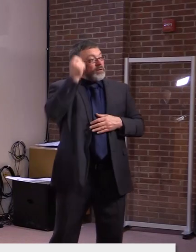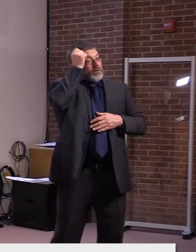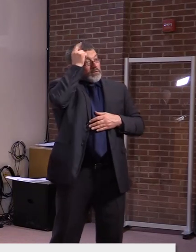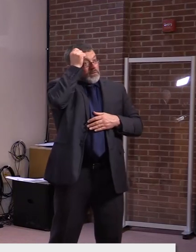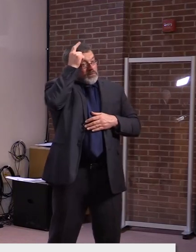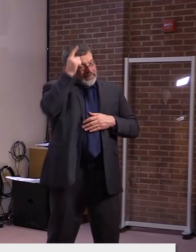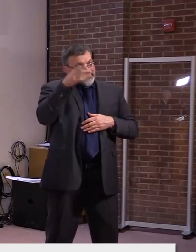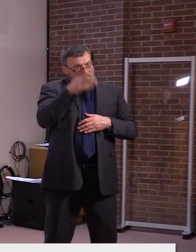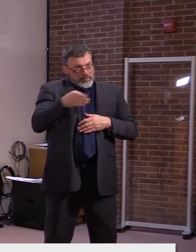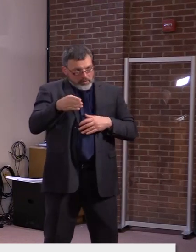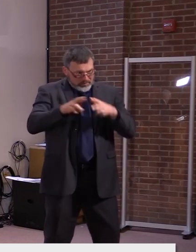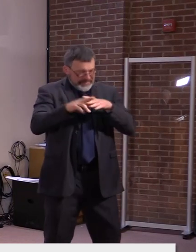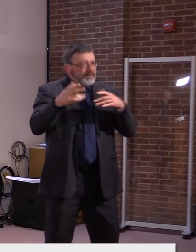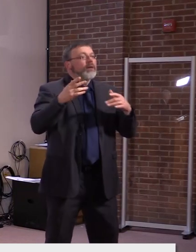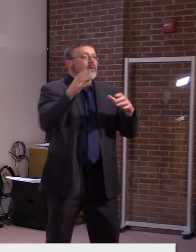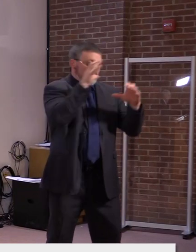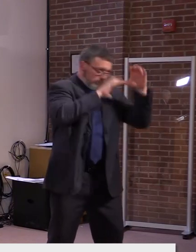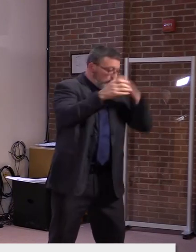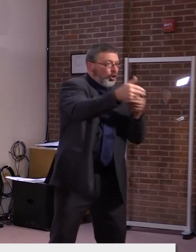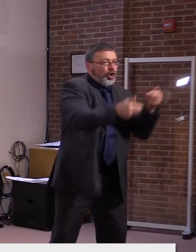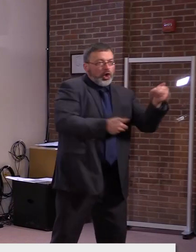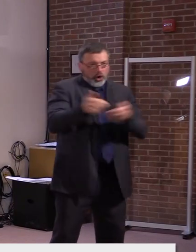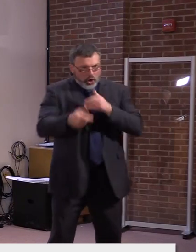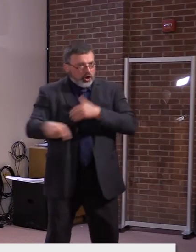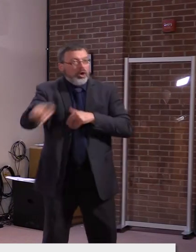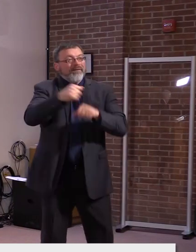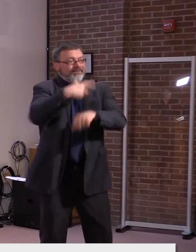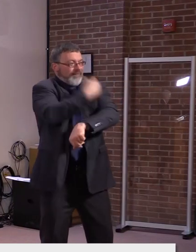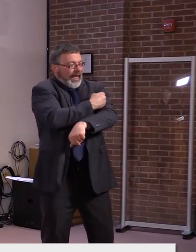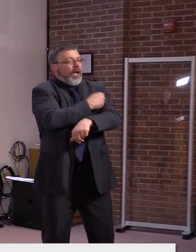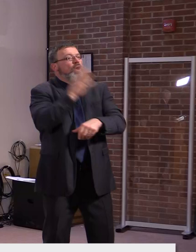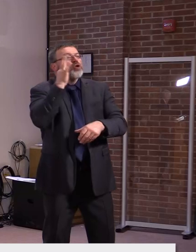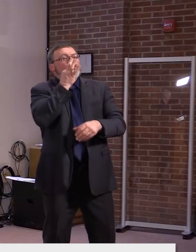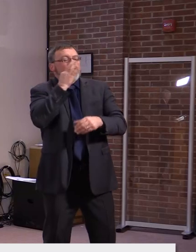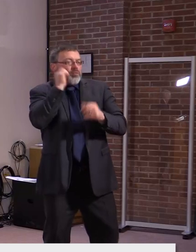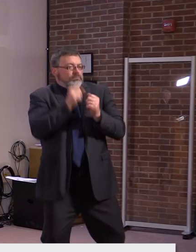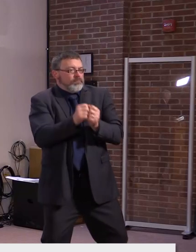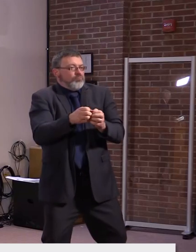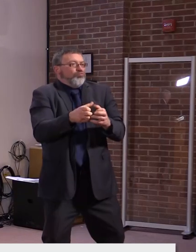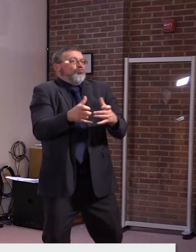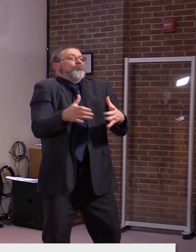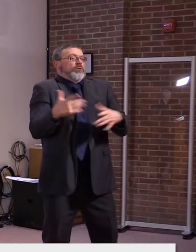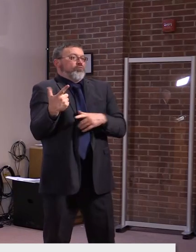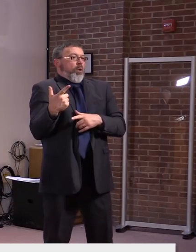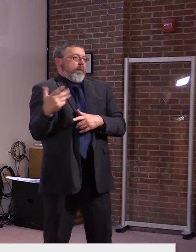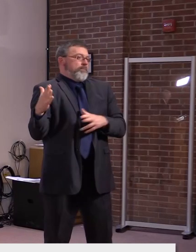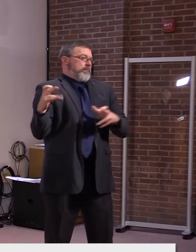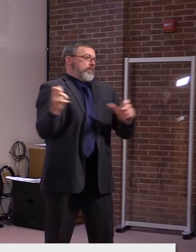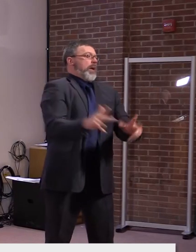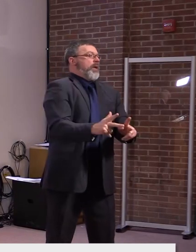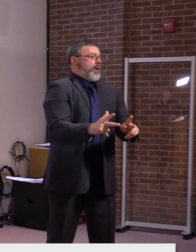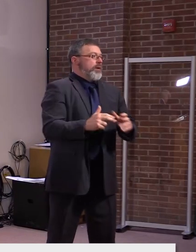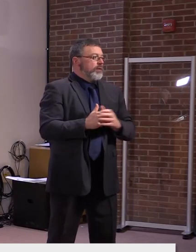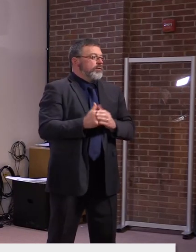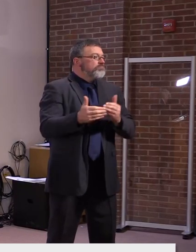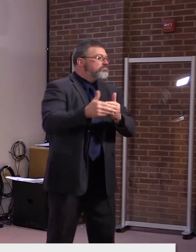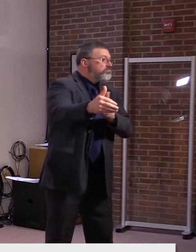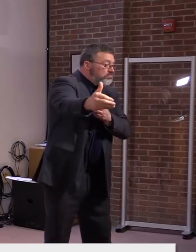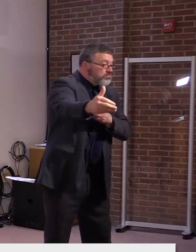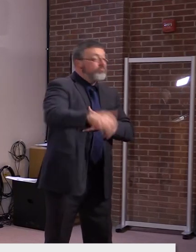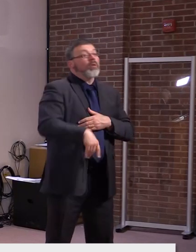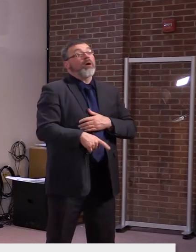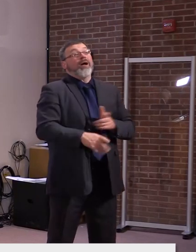beds over the next few weeks. We're also working with the VA hospital in White River Junction to see if they